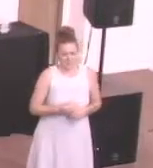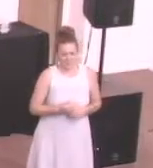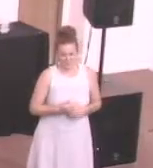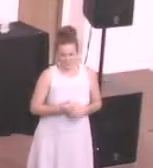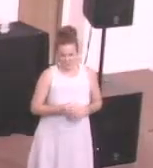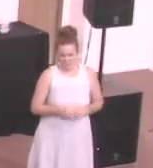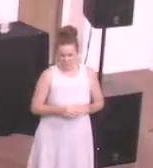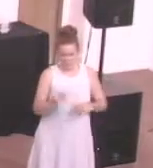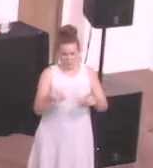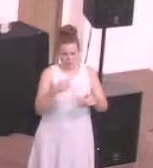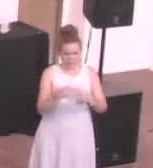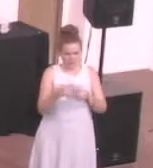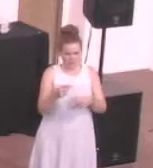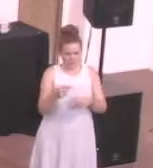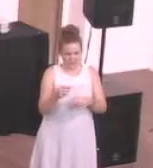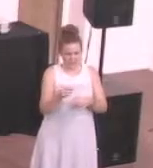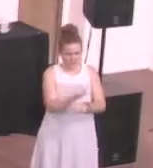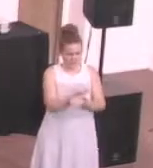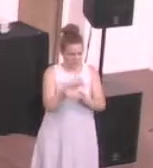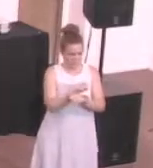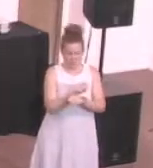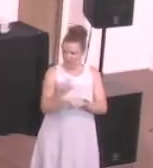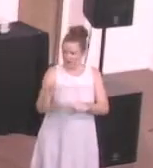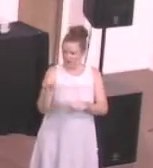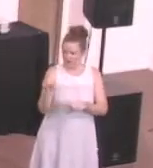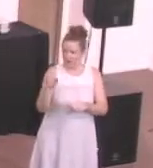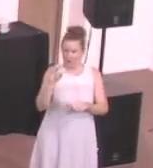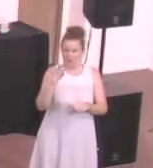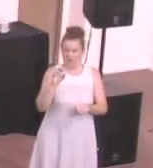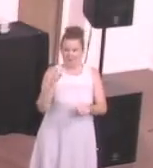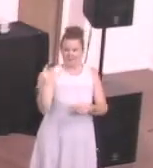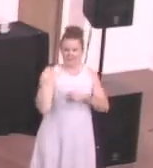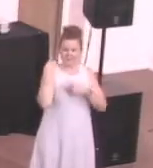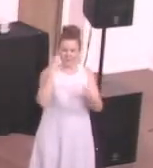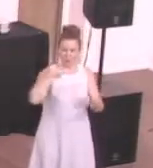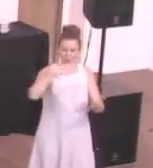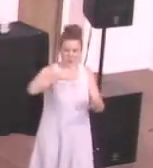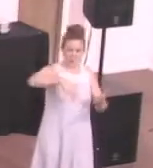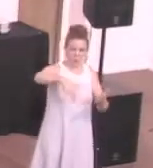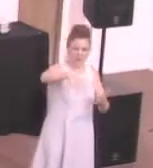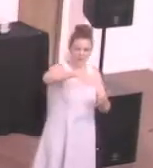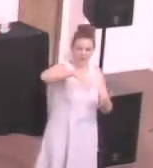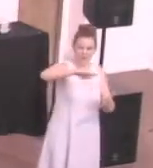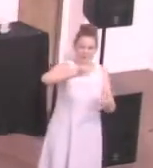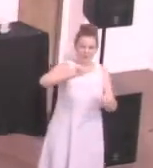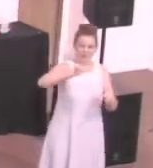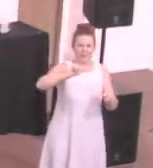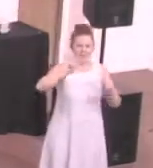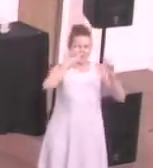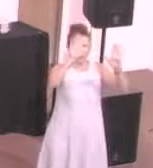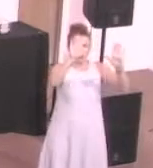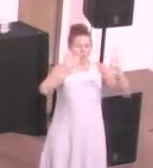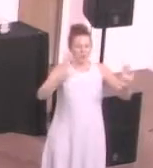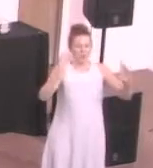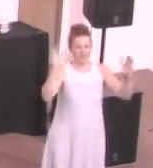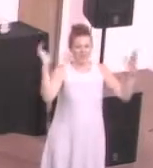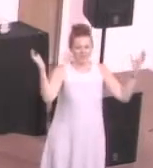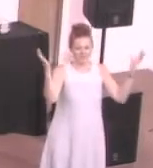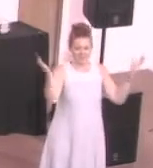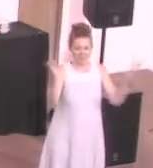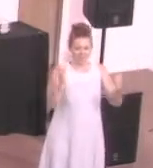him up. Everyone say, therefore. Since we are surrounded by such a great